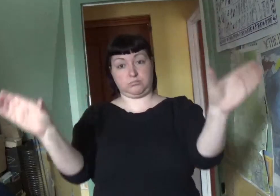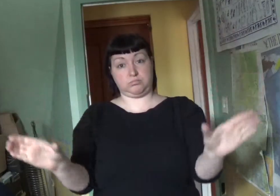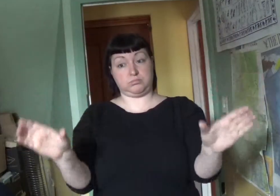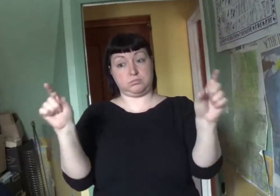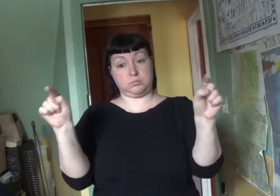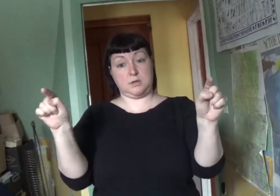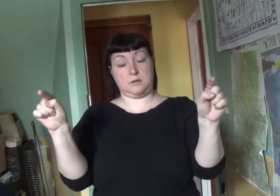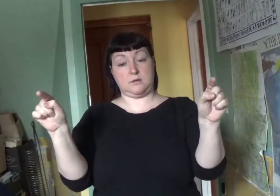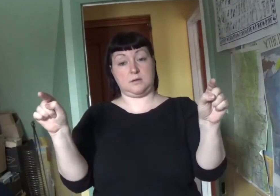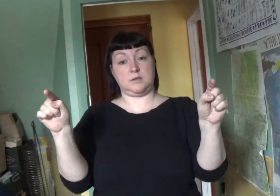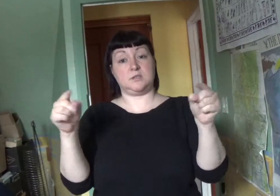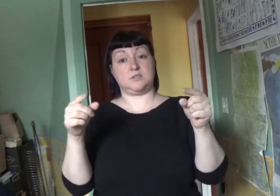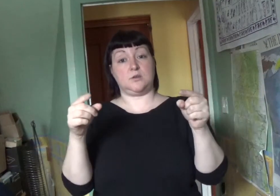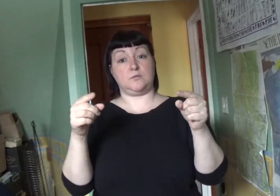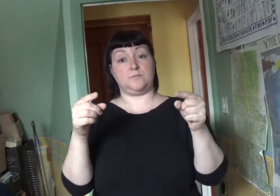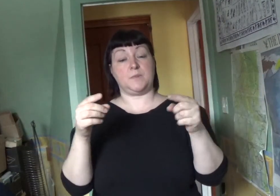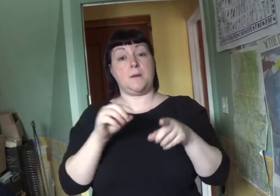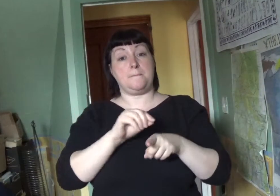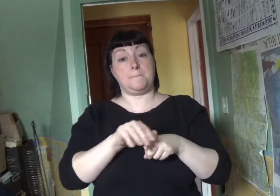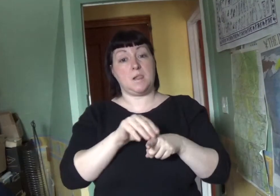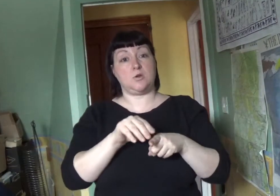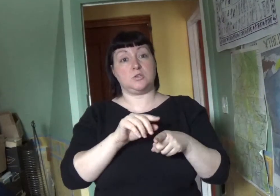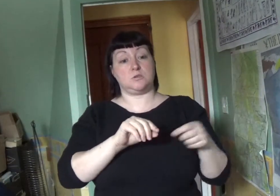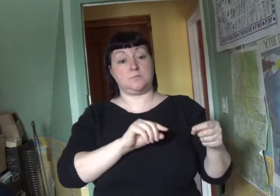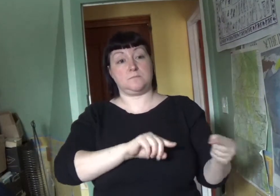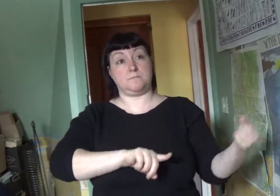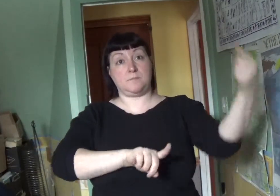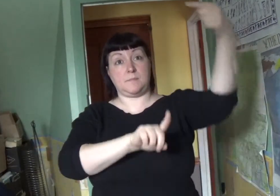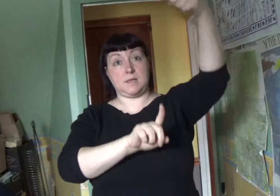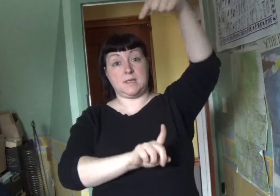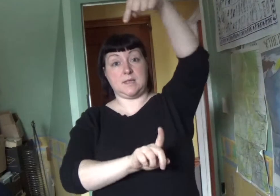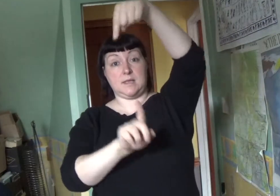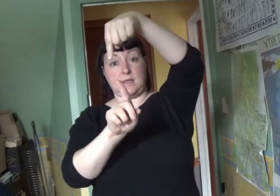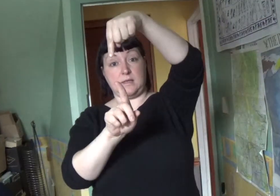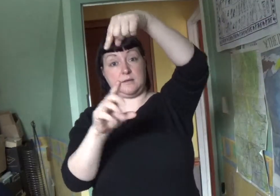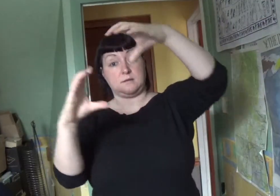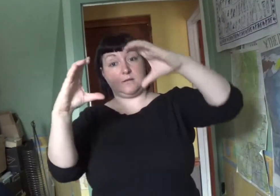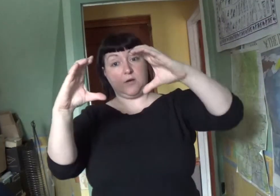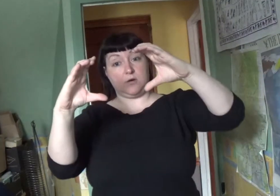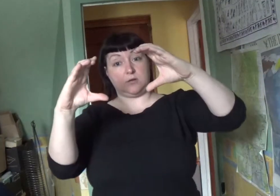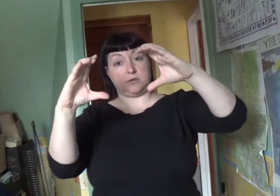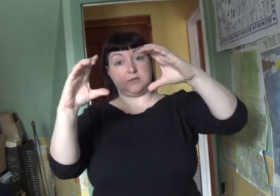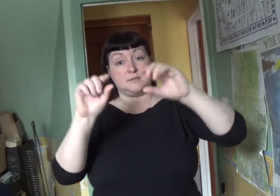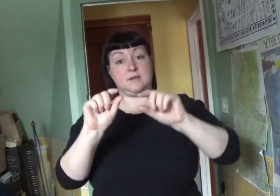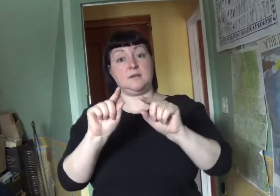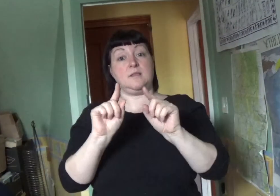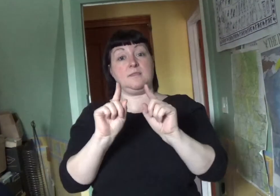blood over to the lungs. And it goes over to the left lung and to the right lung. And the blood comes